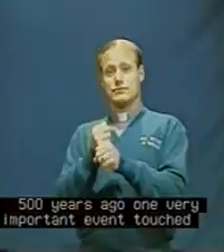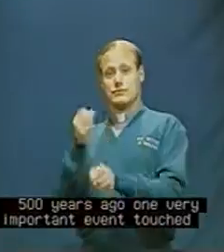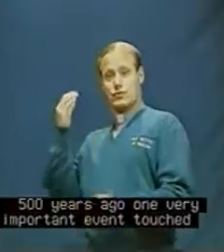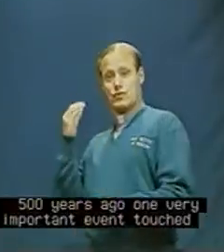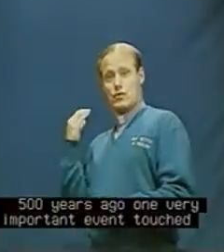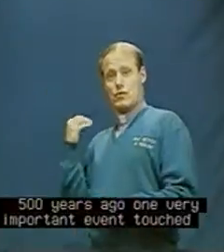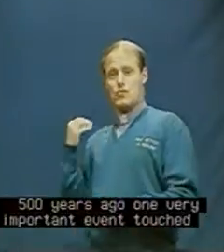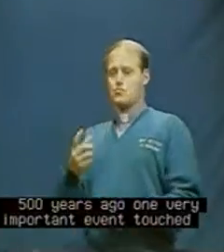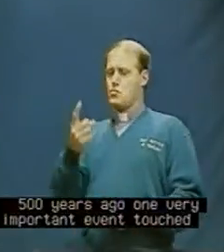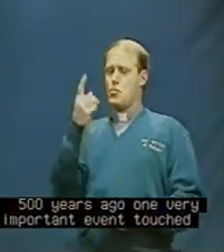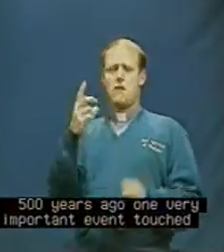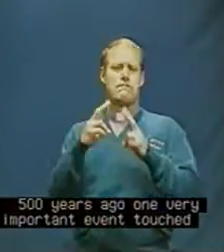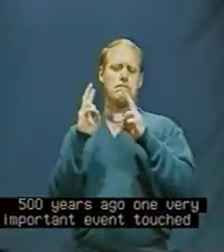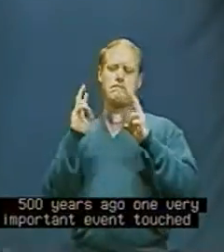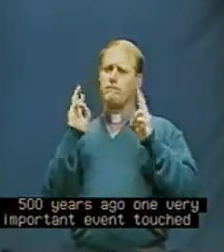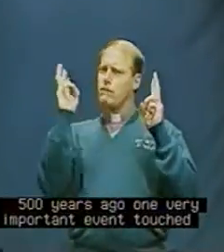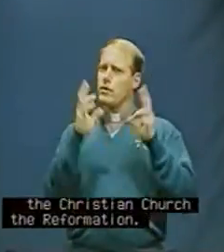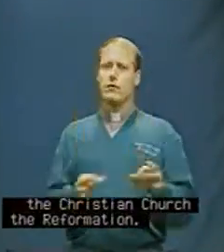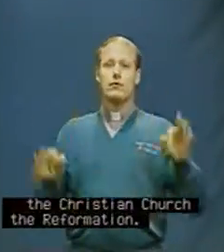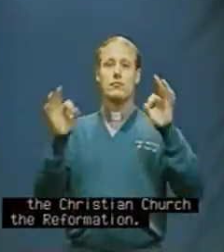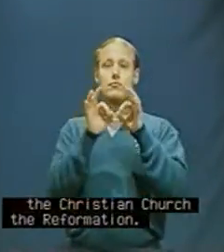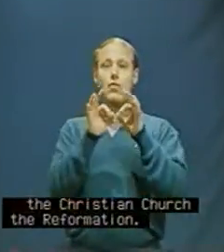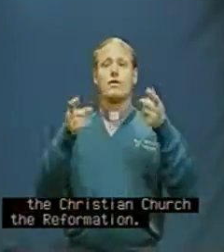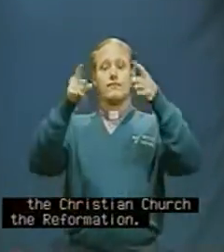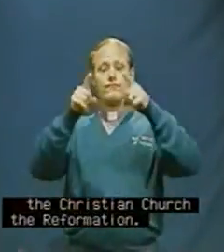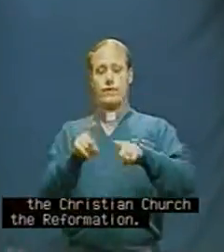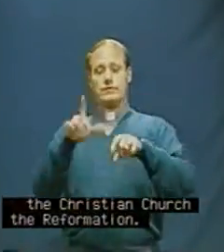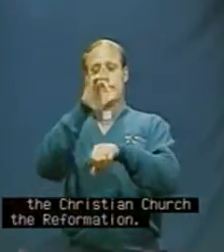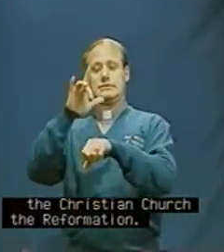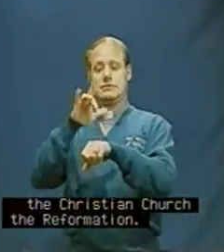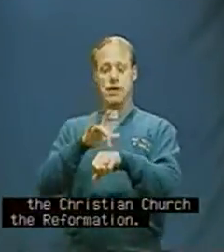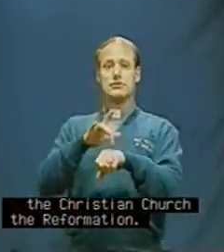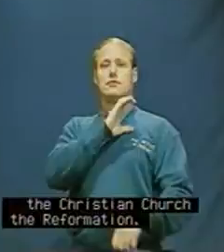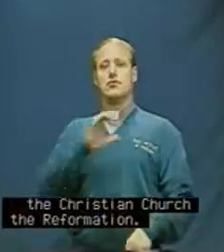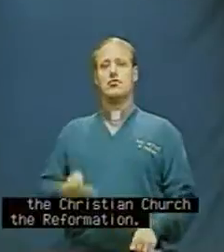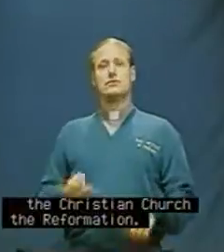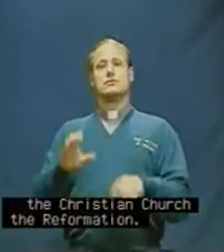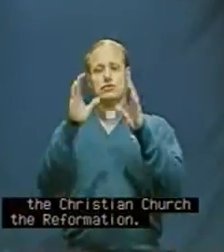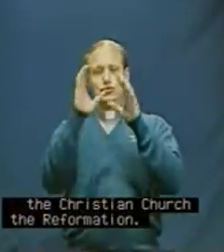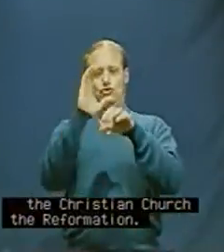500 years ago, one very important event touched the Christian church, the Reformation.